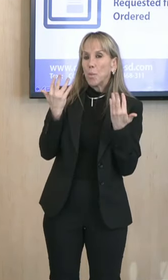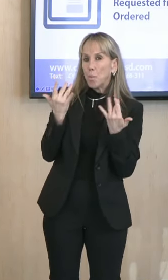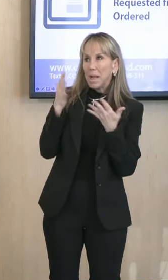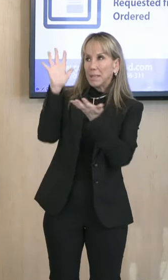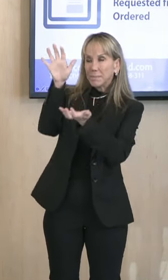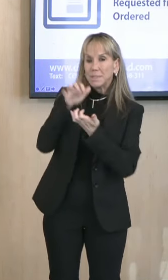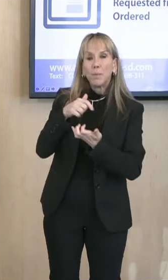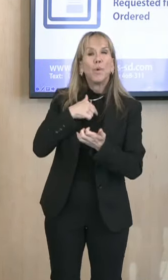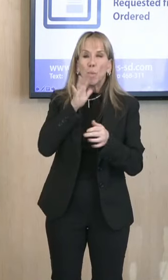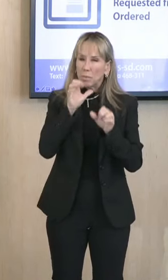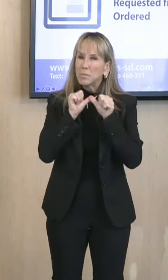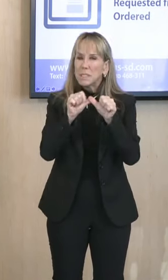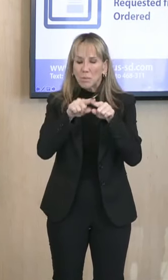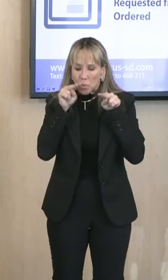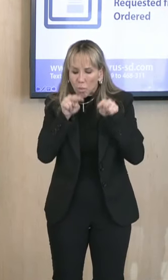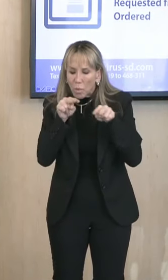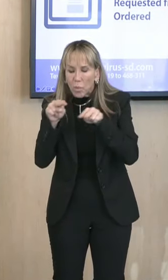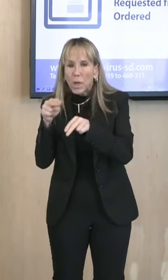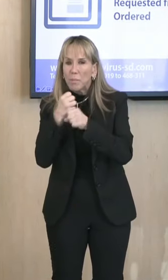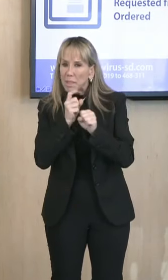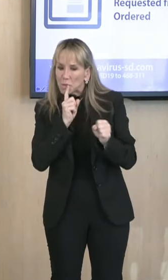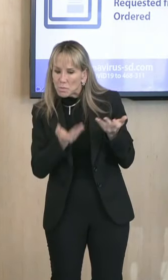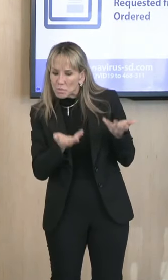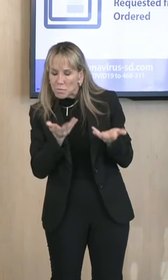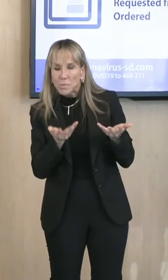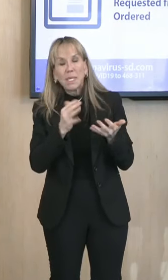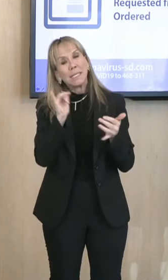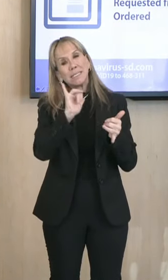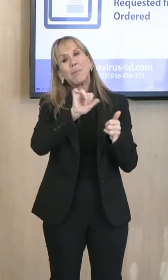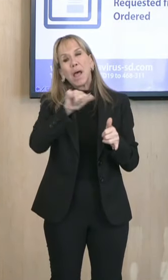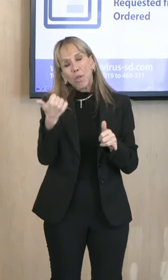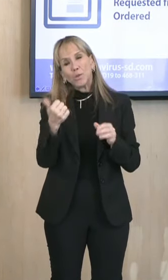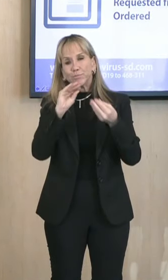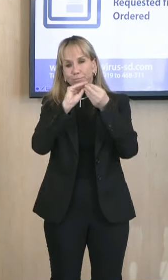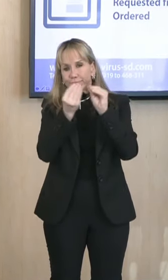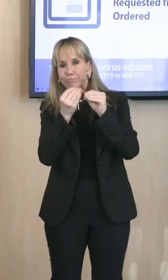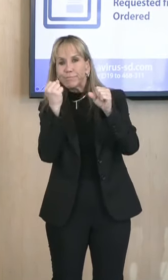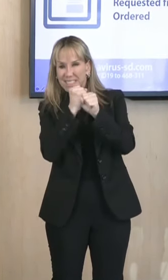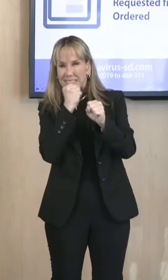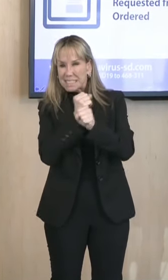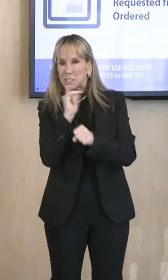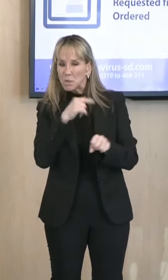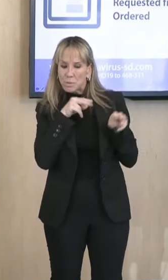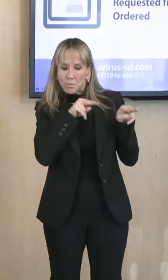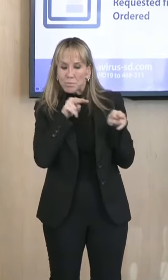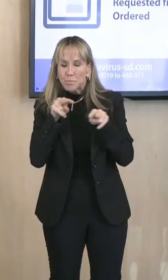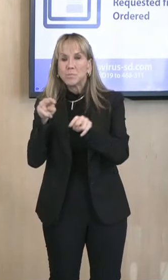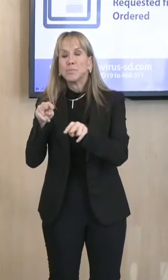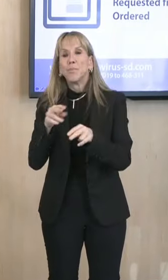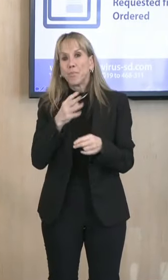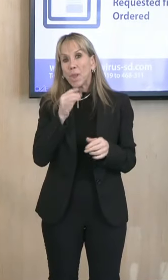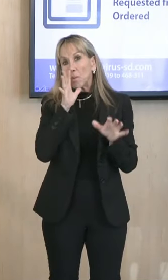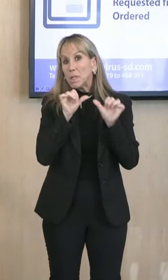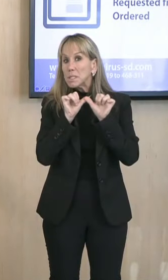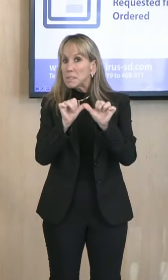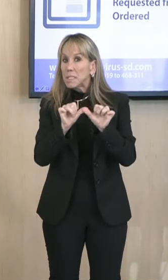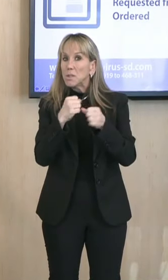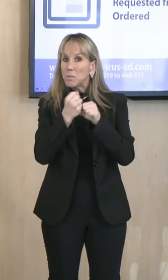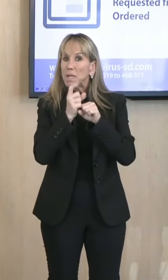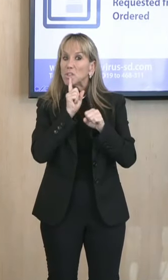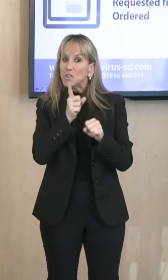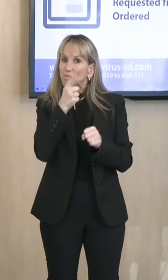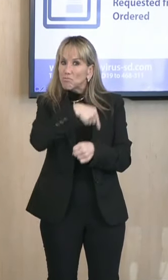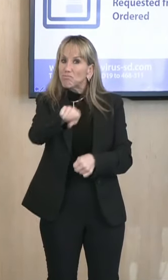continue to monitor this as we do a variety of healthcare statistics, and we'll continue to keep you